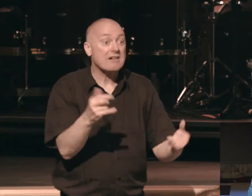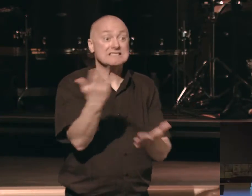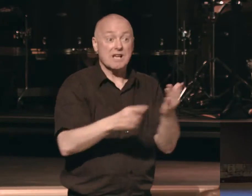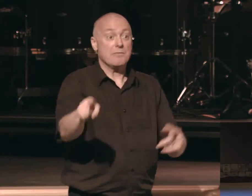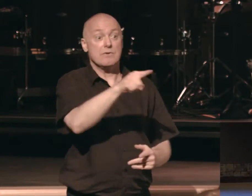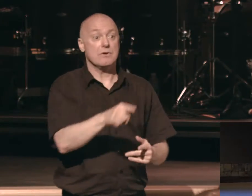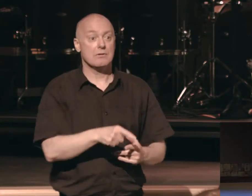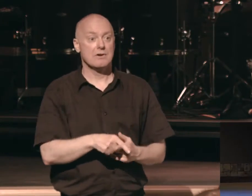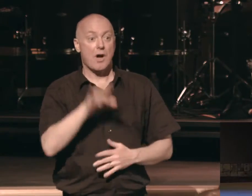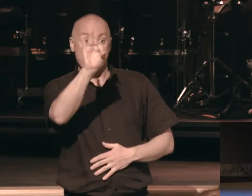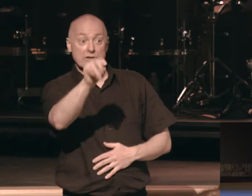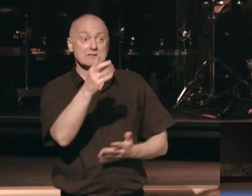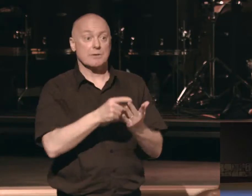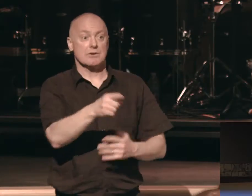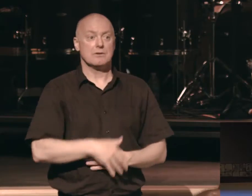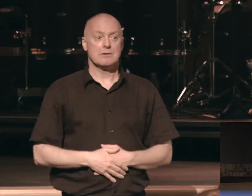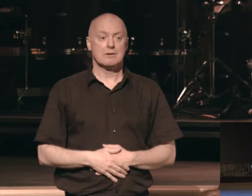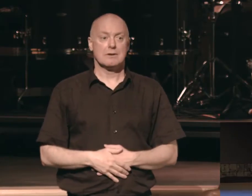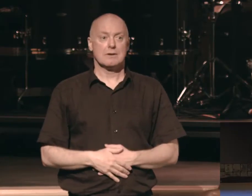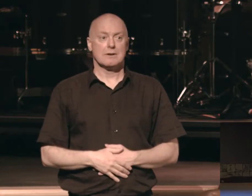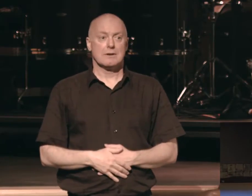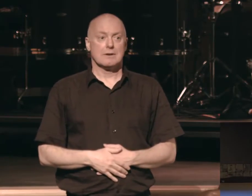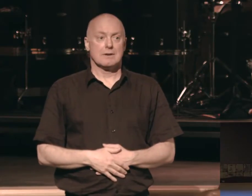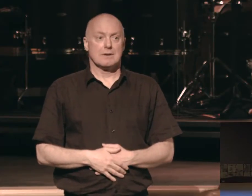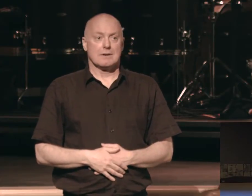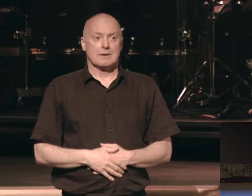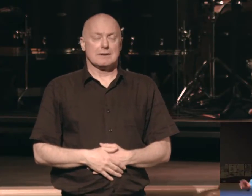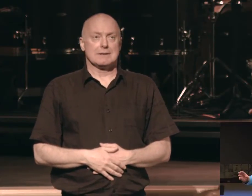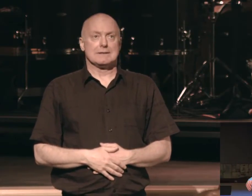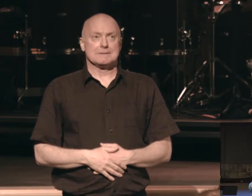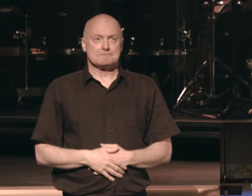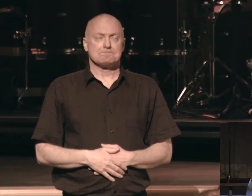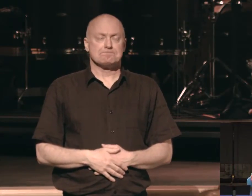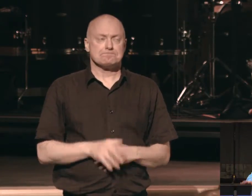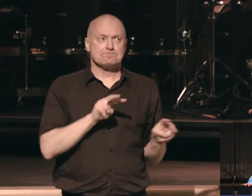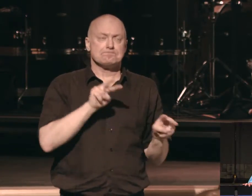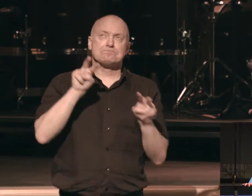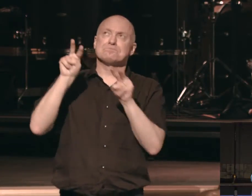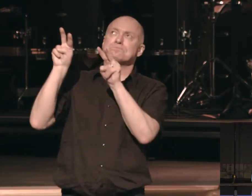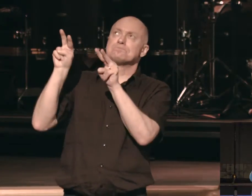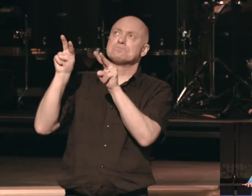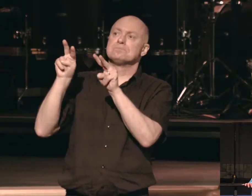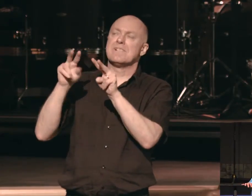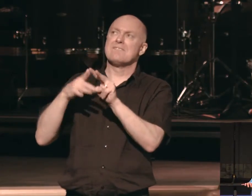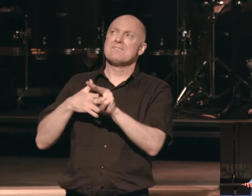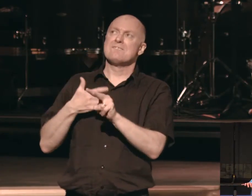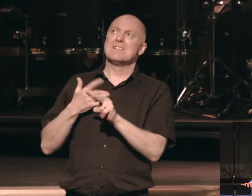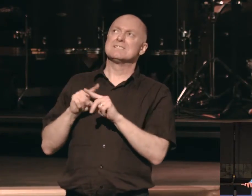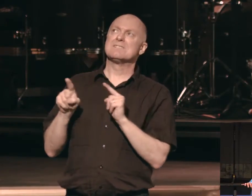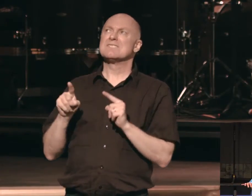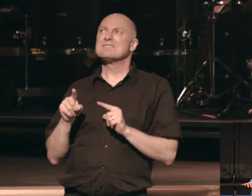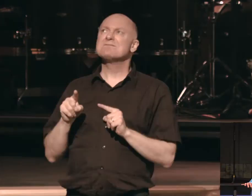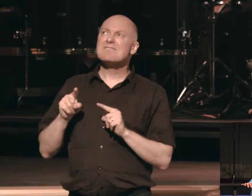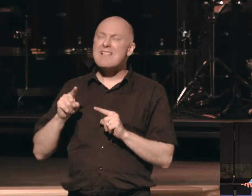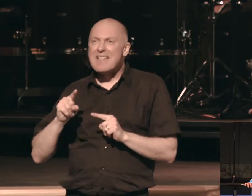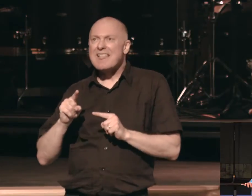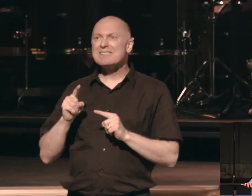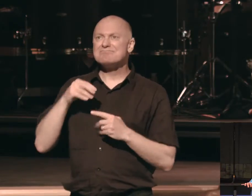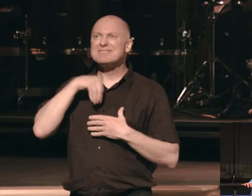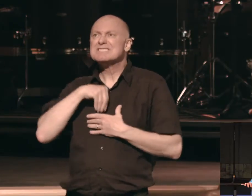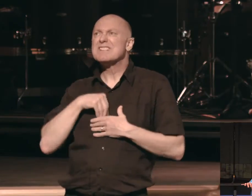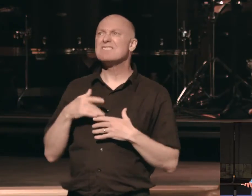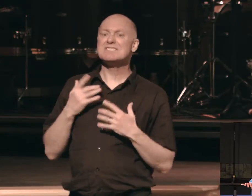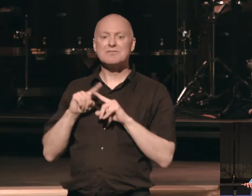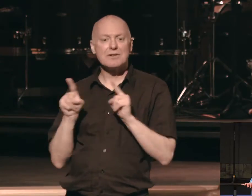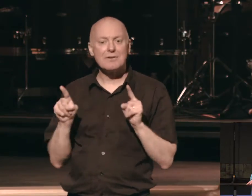is being preached, a lot of you are stopping to look. You're not looking at the world. You're looking at Jesus, and all of a sudden, you're starting to feel something a little bit different going on inside of you.